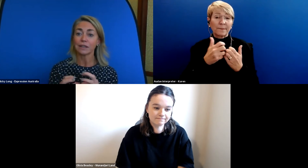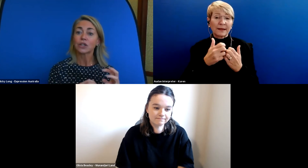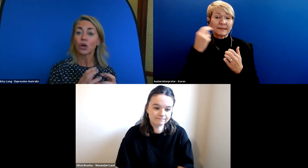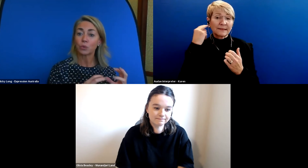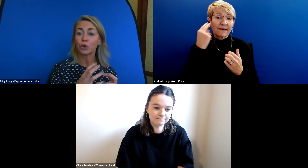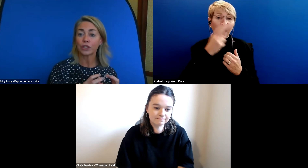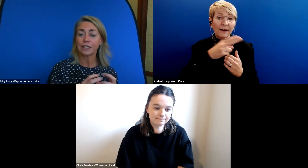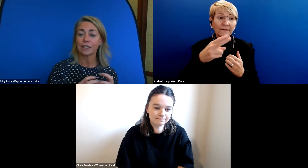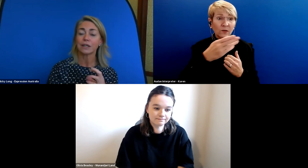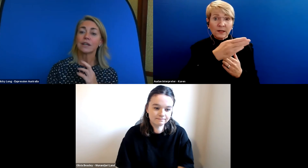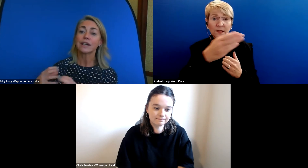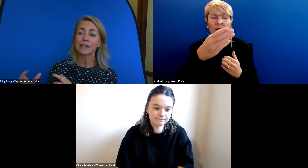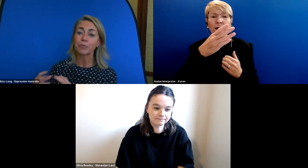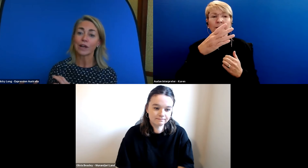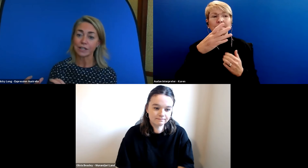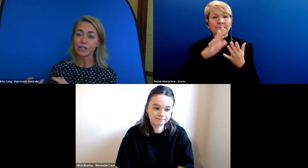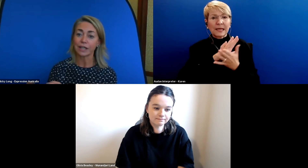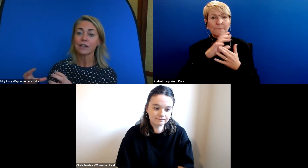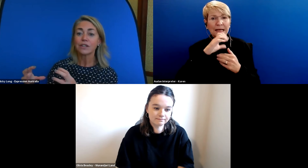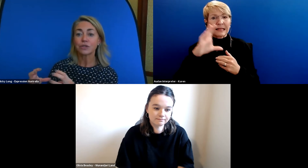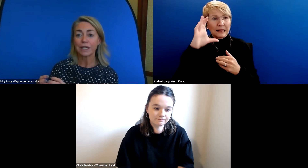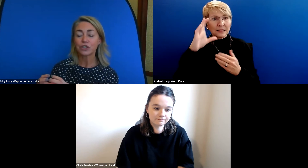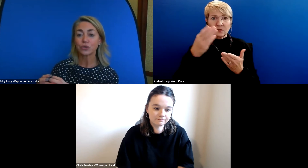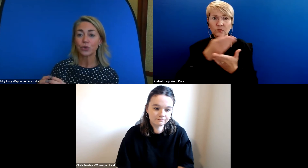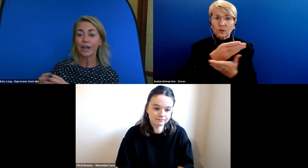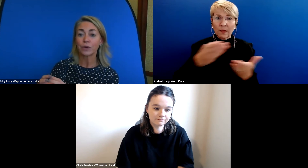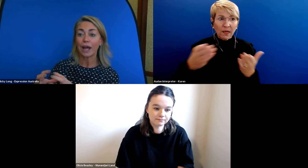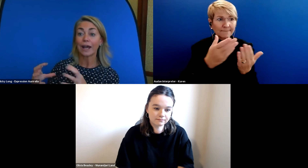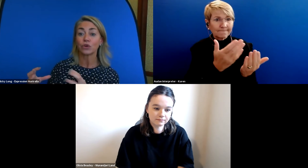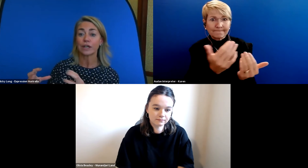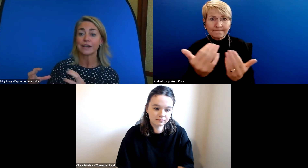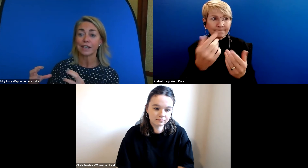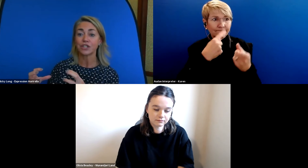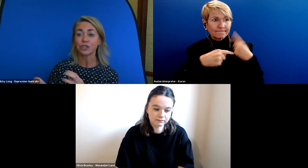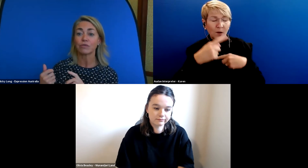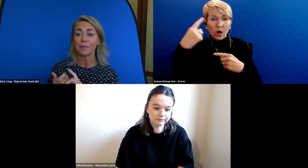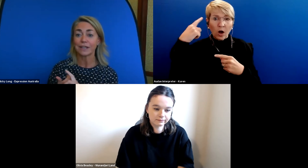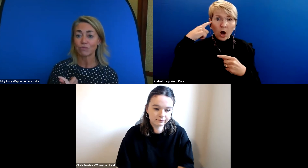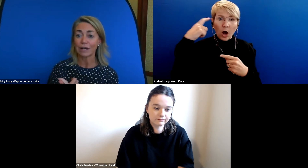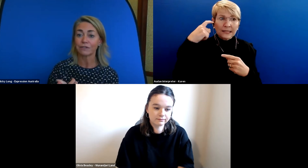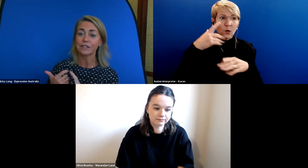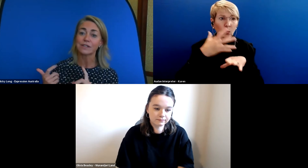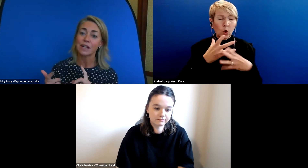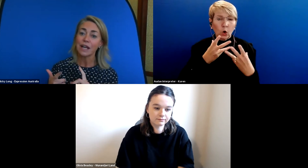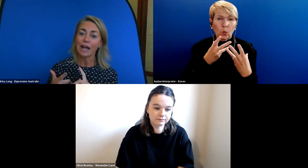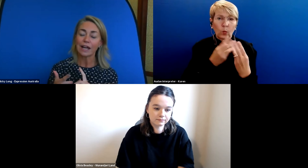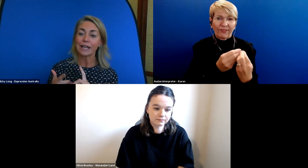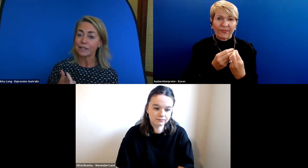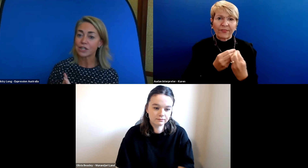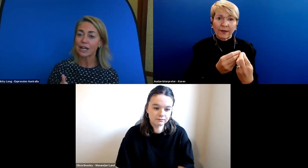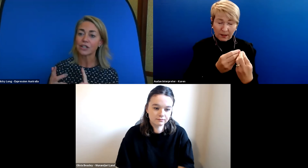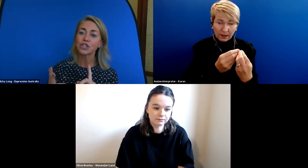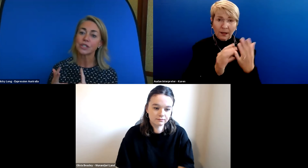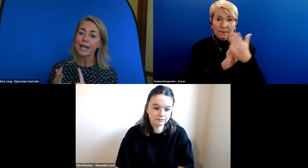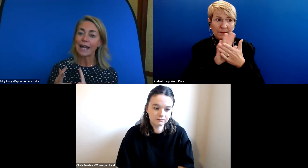co-designing, co-working, collaborating to make sure that our organisation remains relevant,